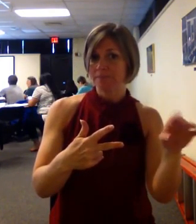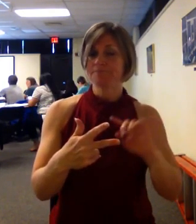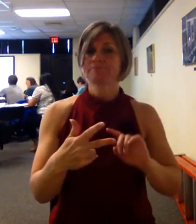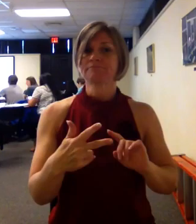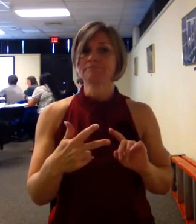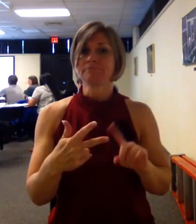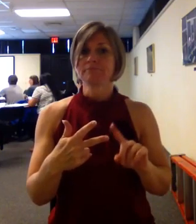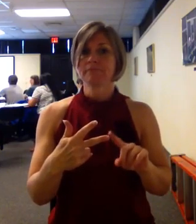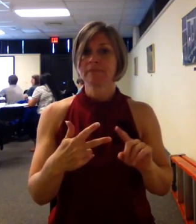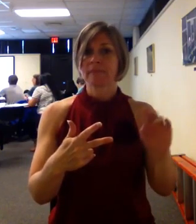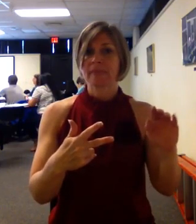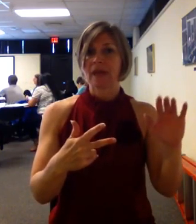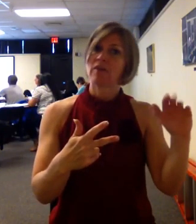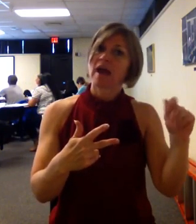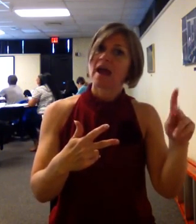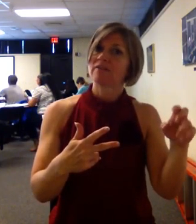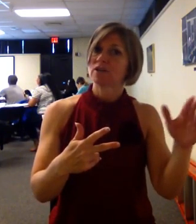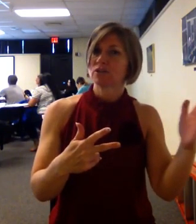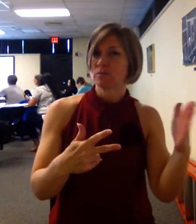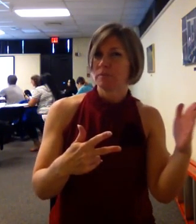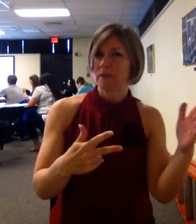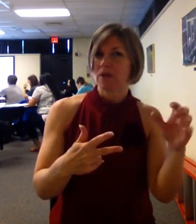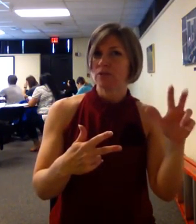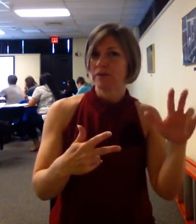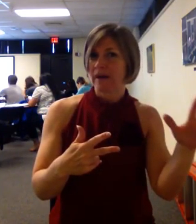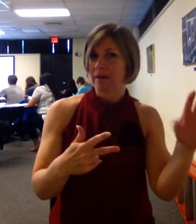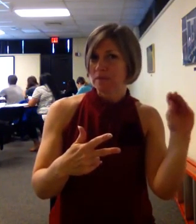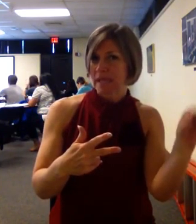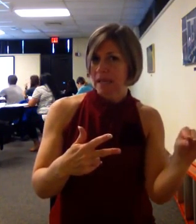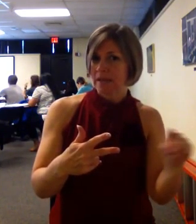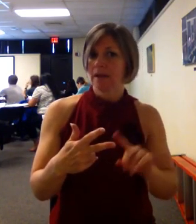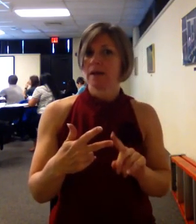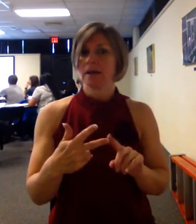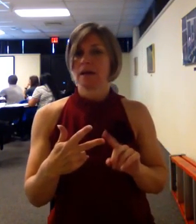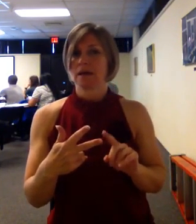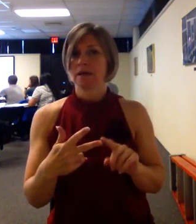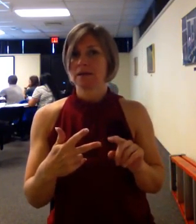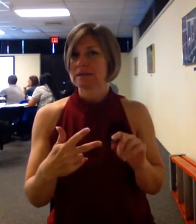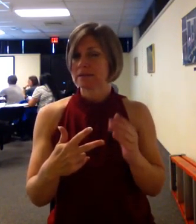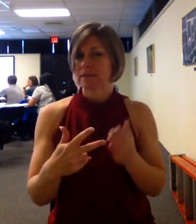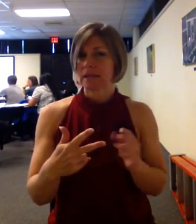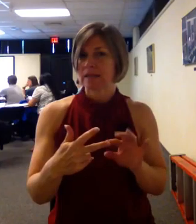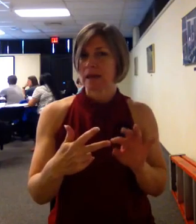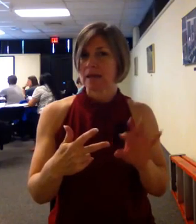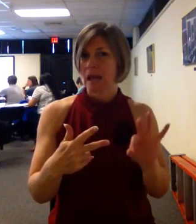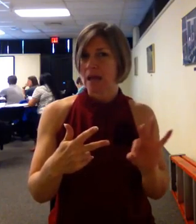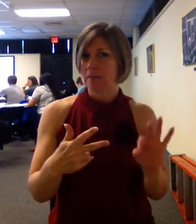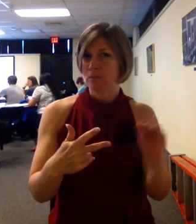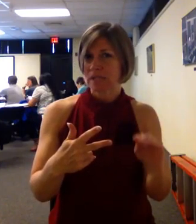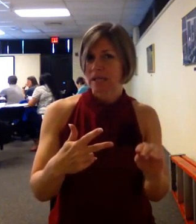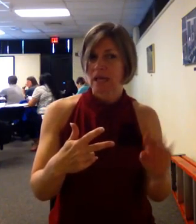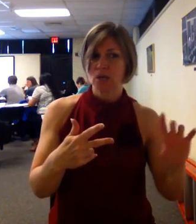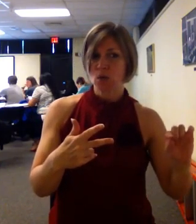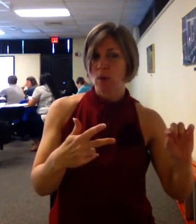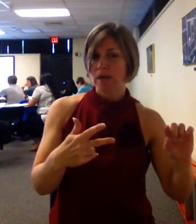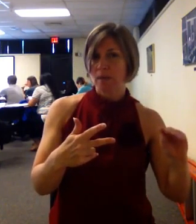average return and a standard deviation of 35%, and Poker RS that has a 9% return and a 20%